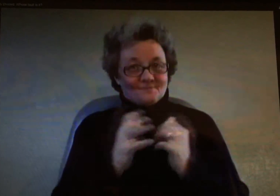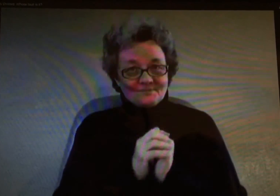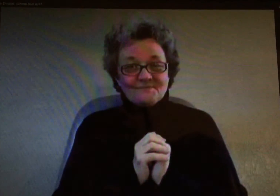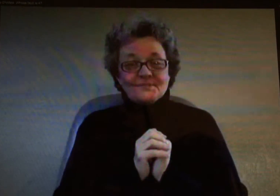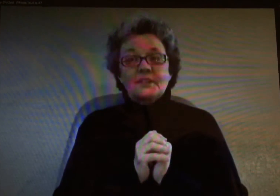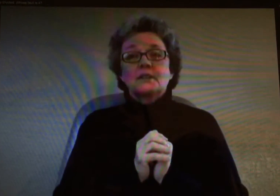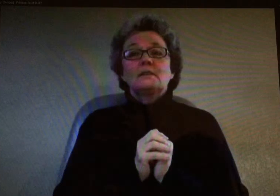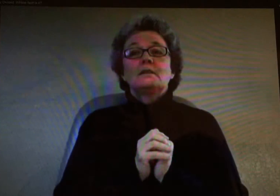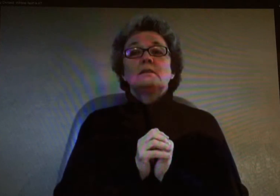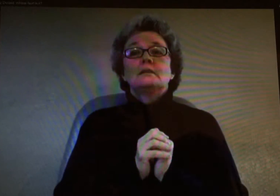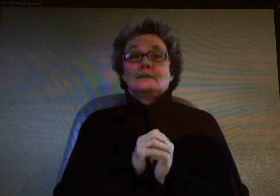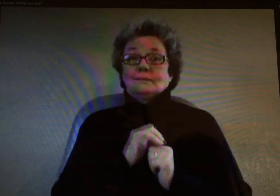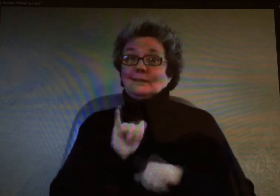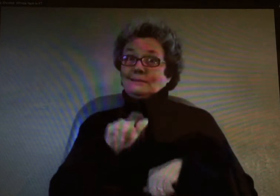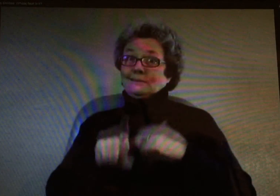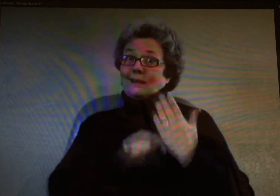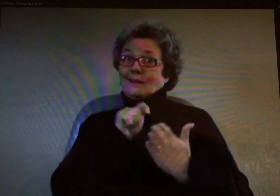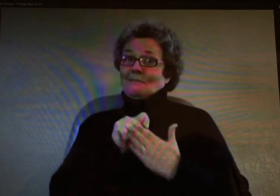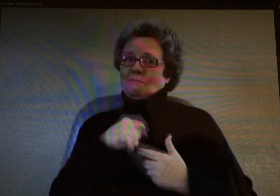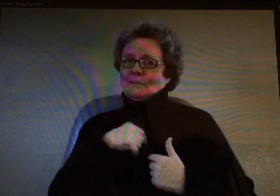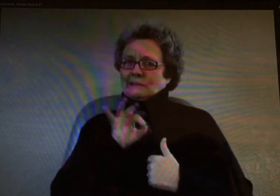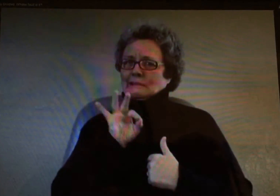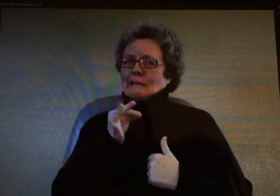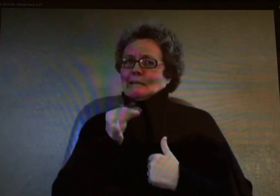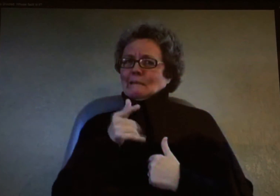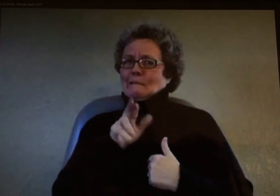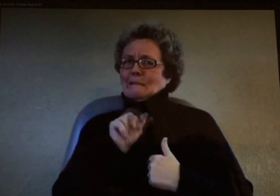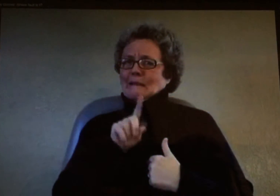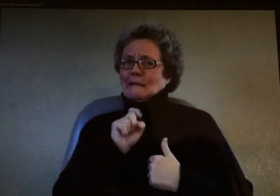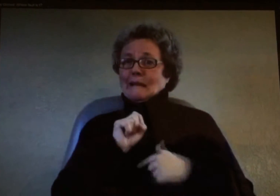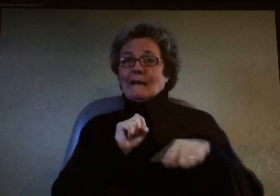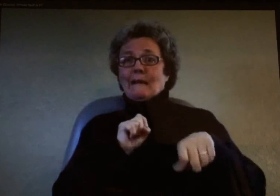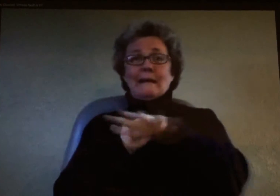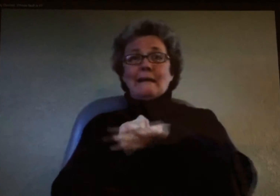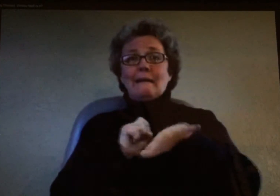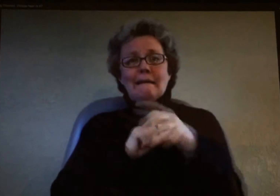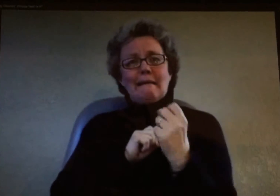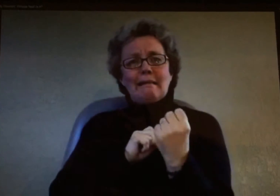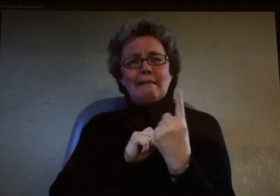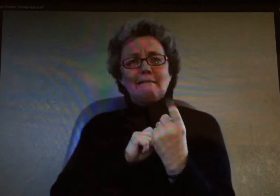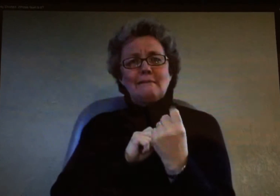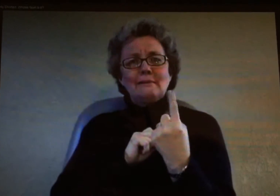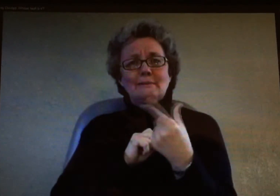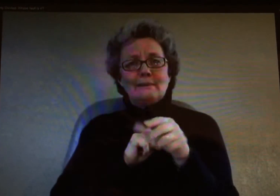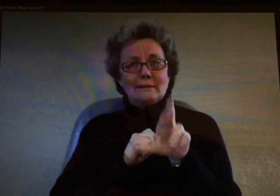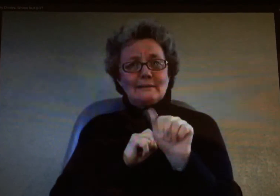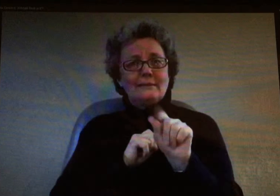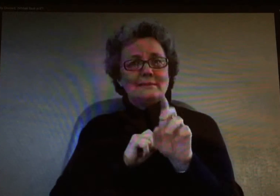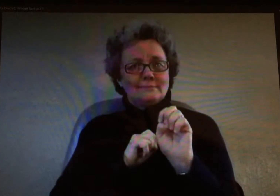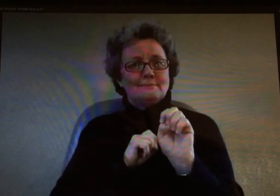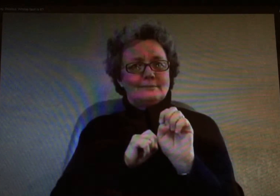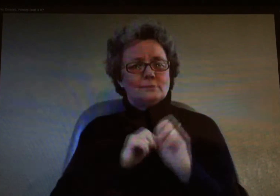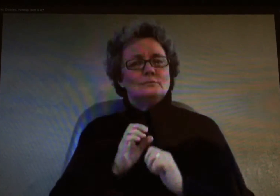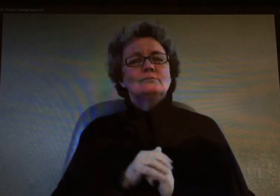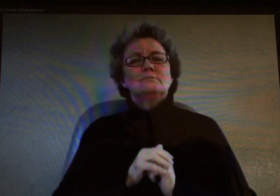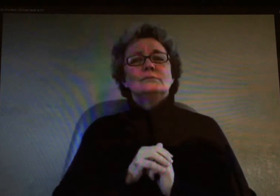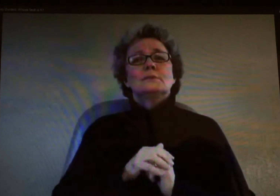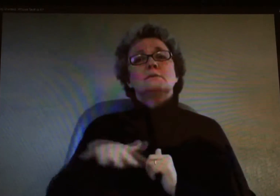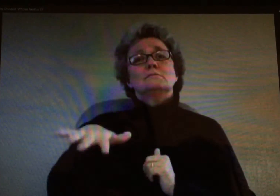I got put into an English class. At that time, I was in 9th grade, but the class I was in was actually 11th